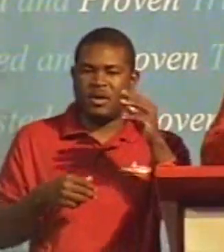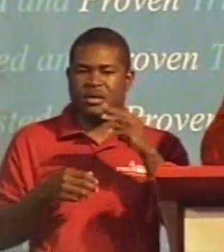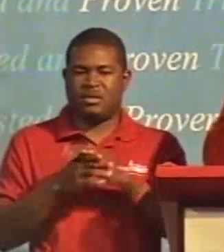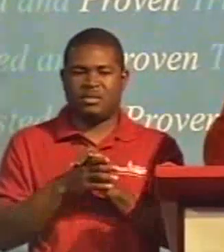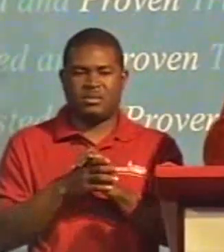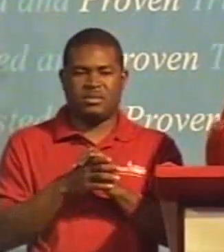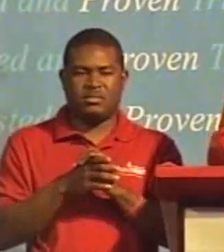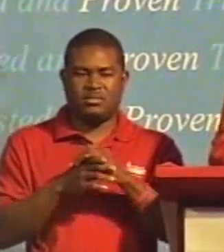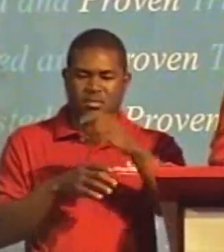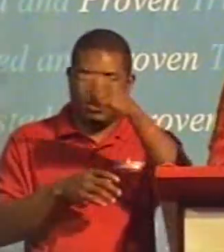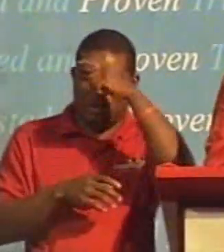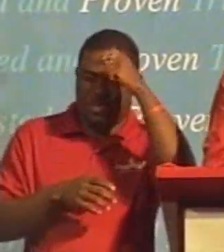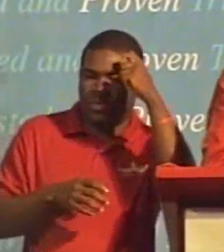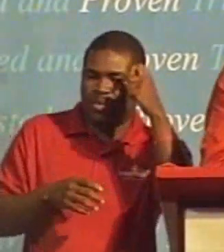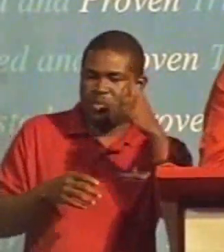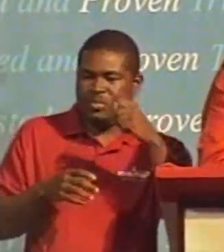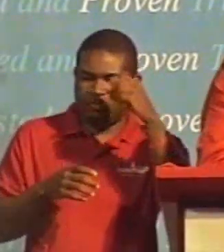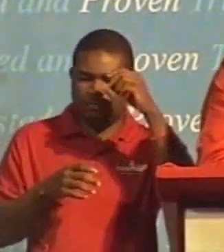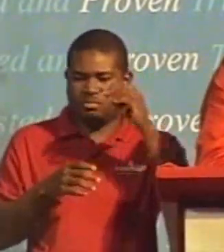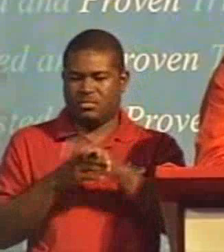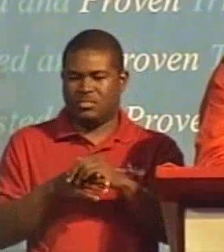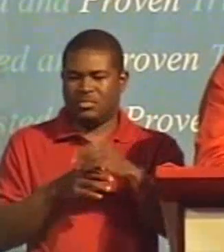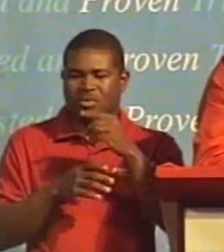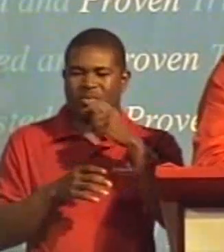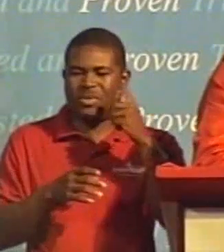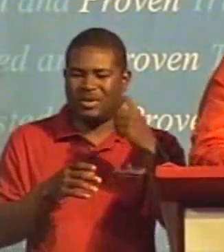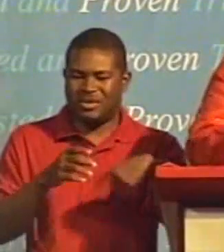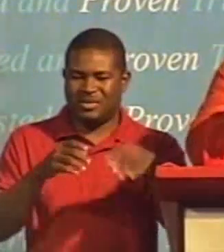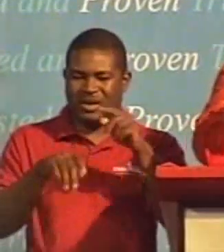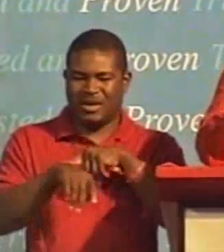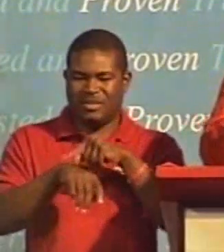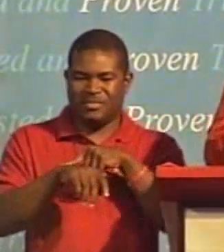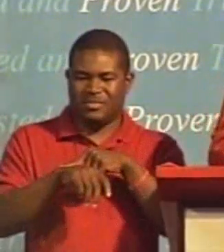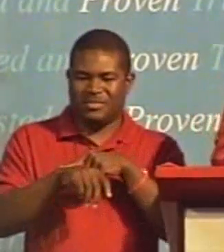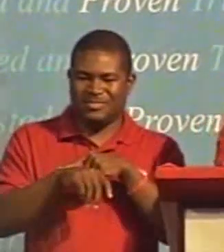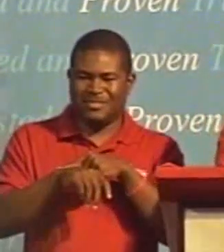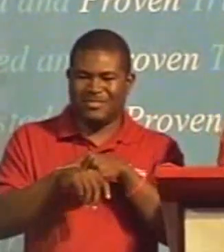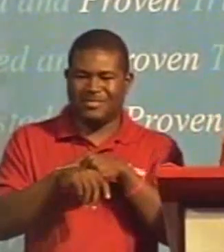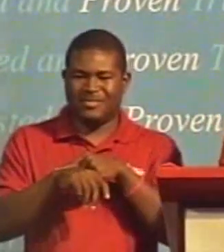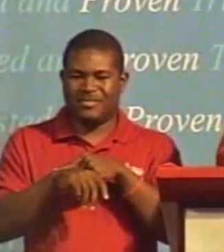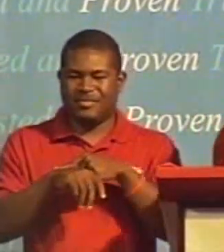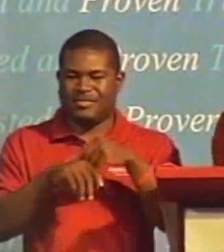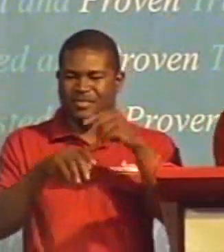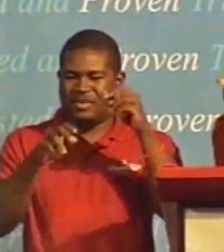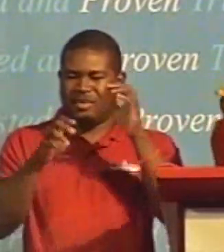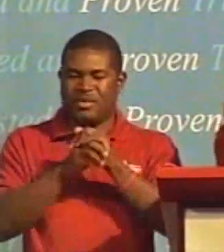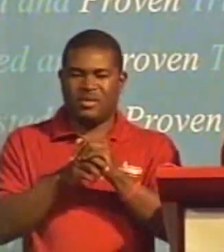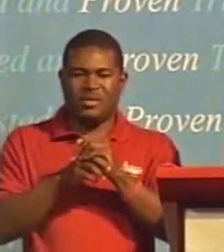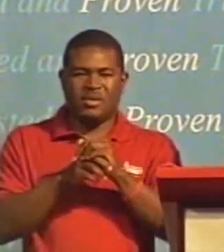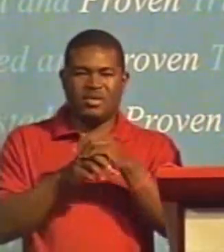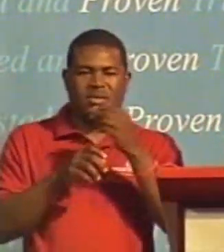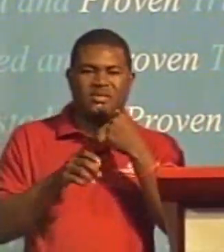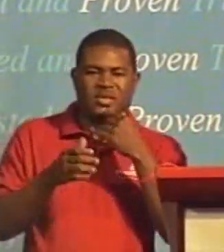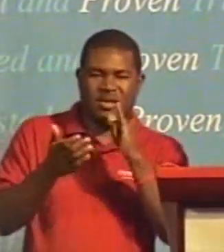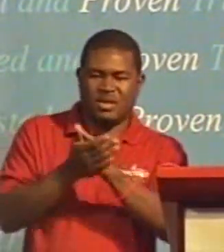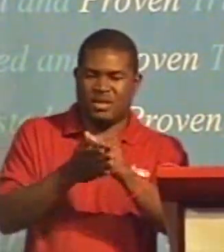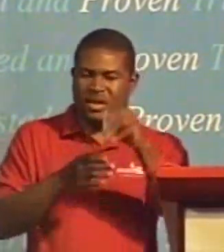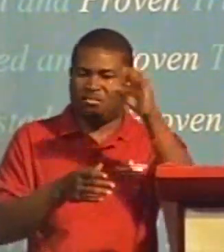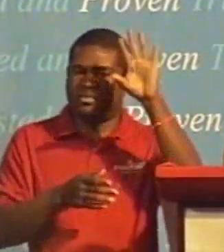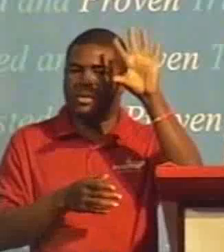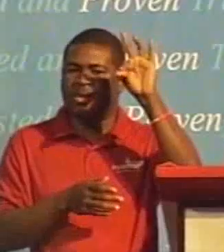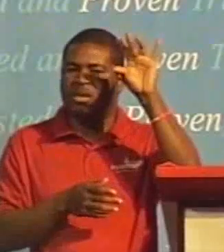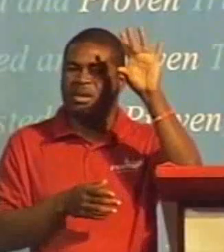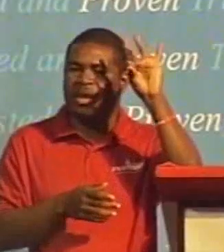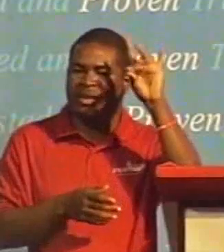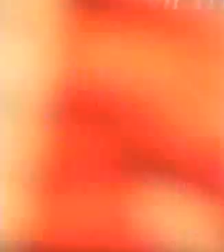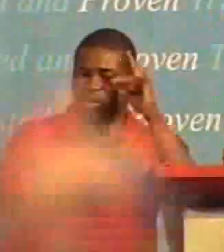in many, many years. That's my papa. Paradise Island, those are bursting at their seams. 98%